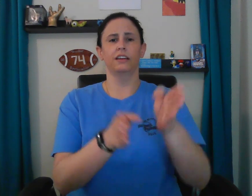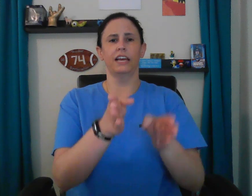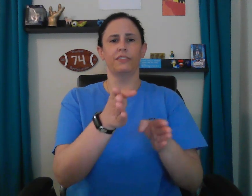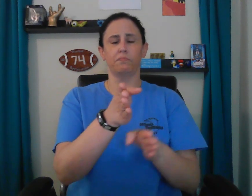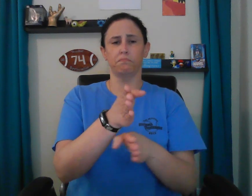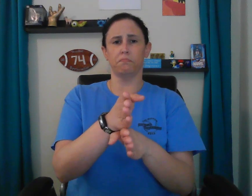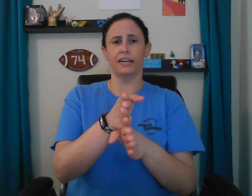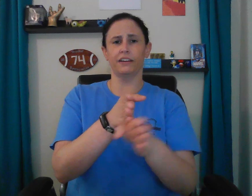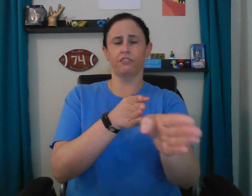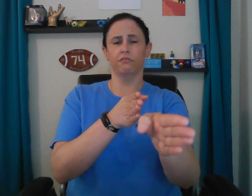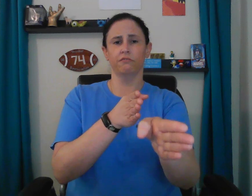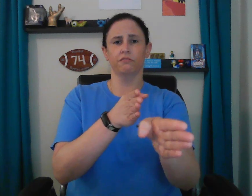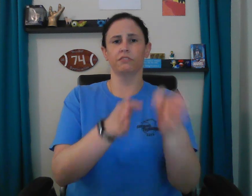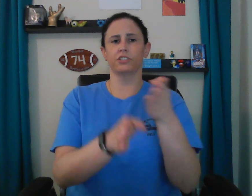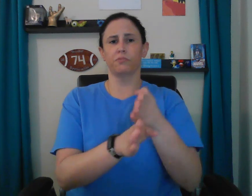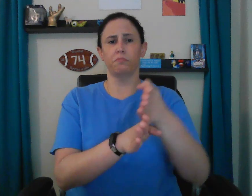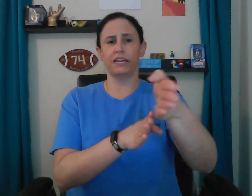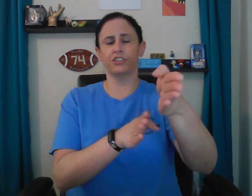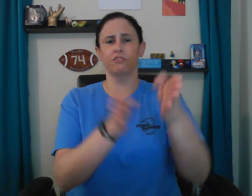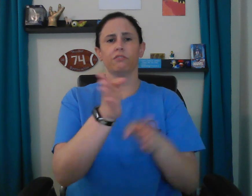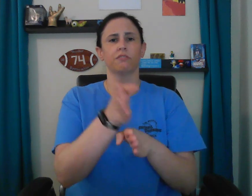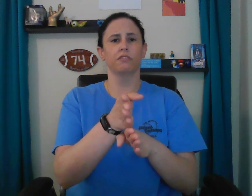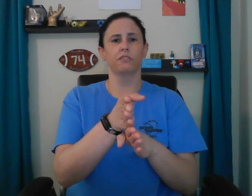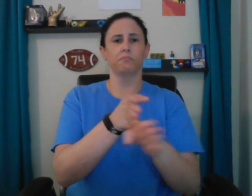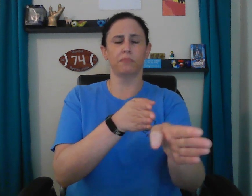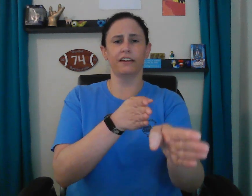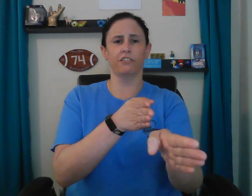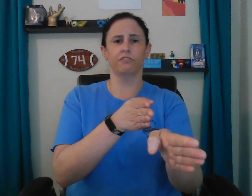And then minor. So major, minor.